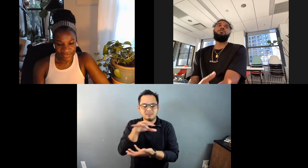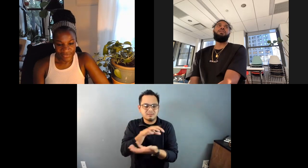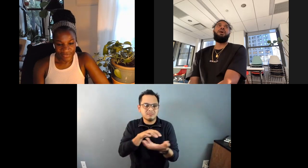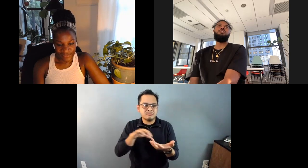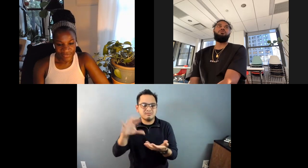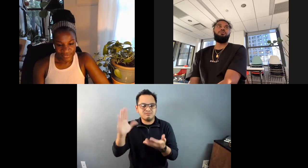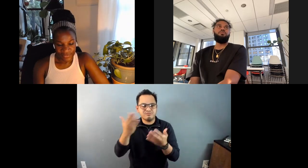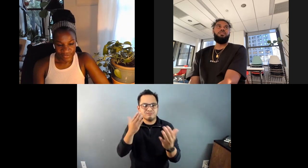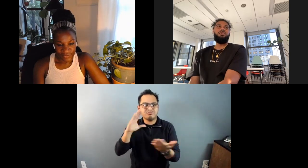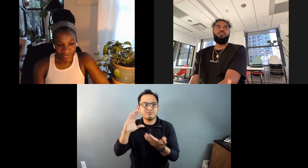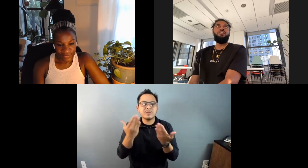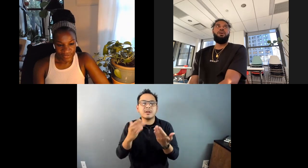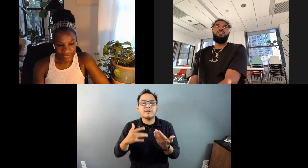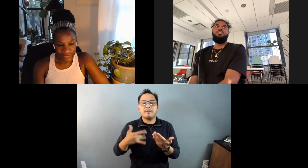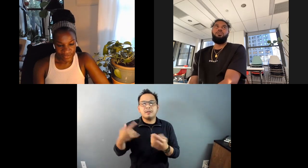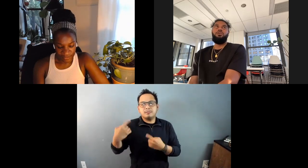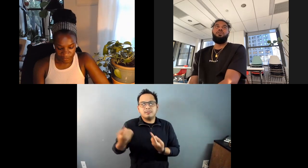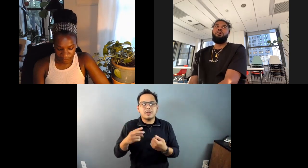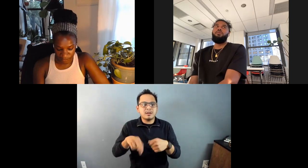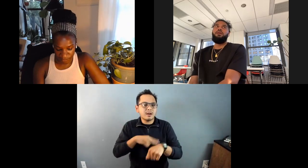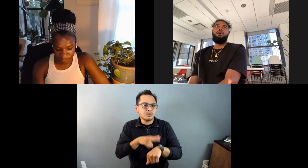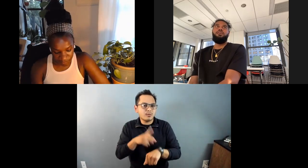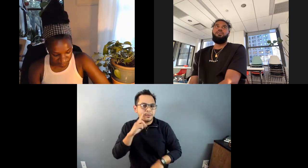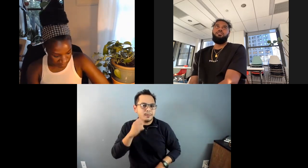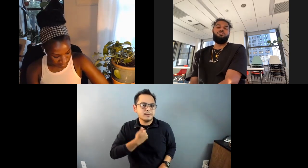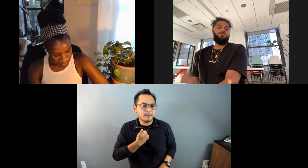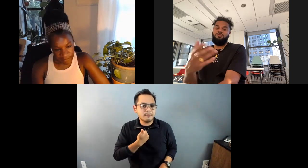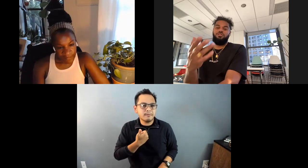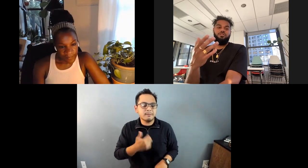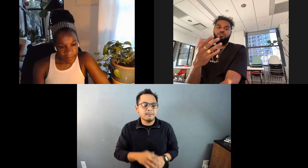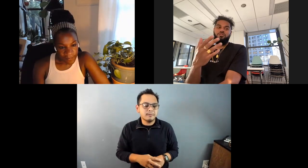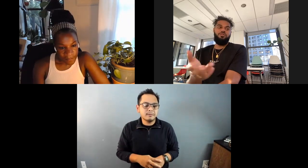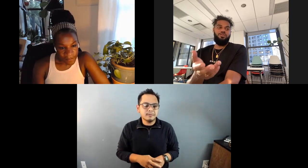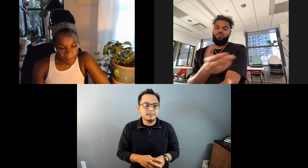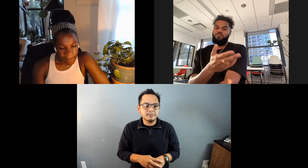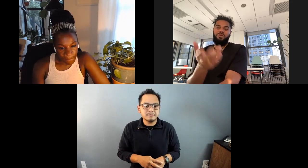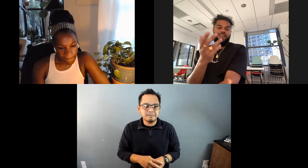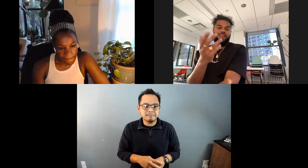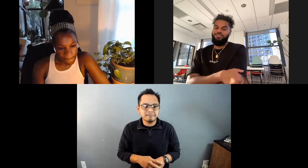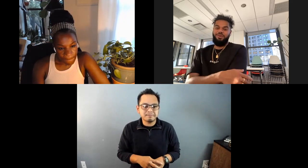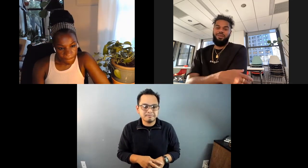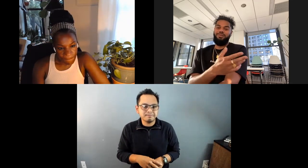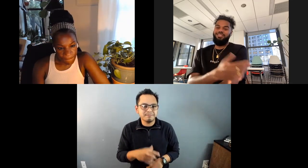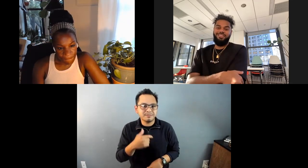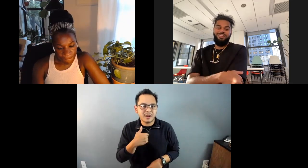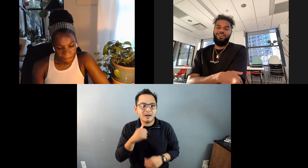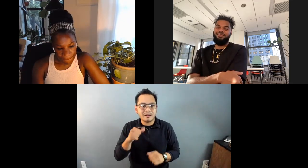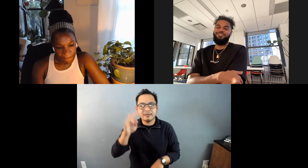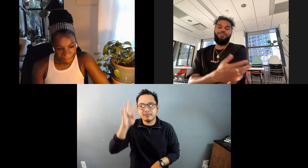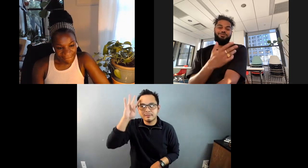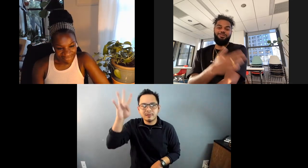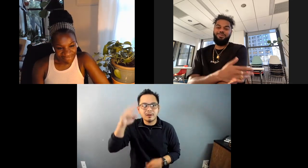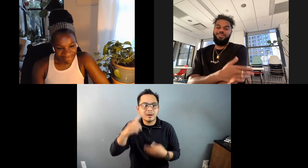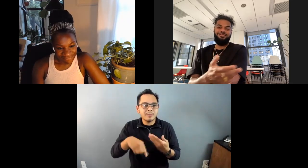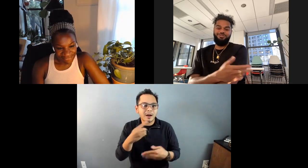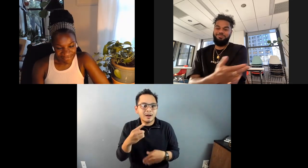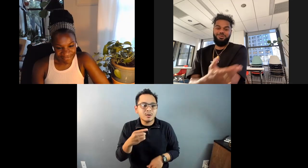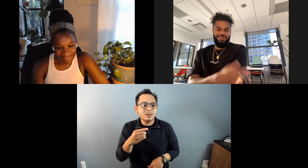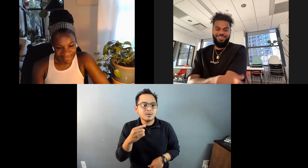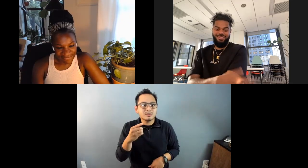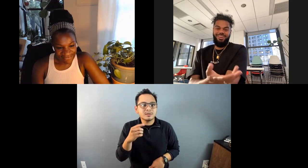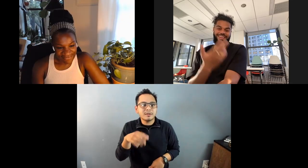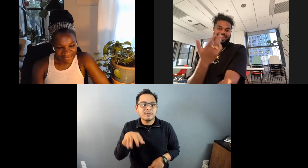like the neighborhood and the community kind of like blended into the music, you know what I mean? Yeah, for sure. uh, I think